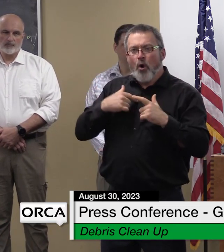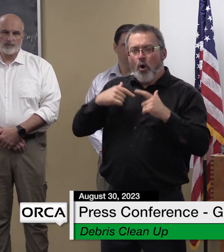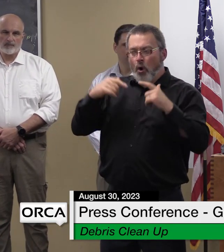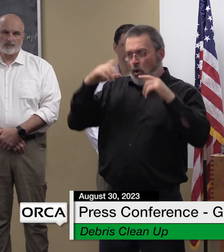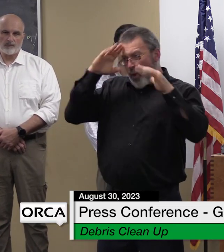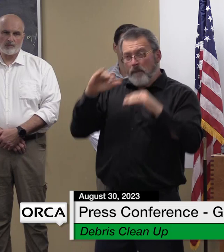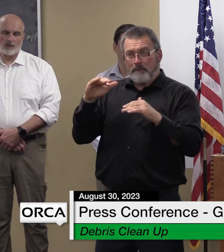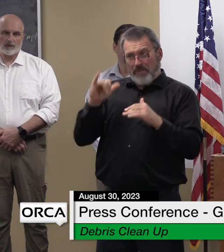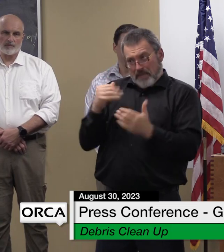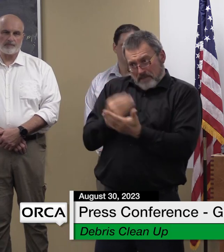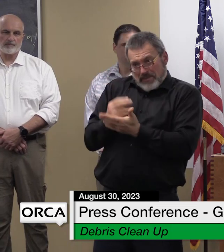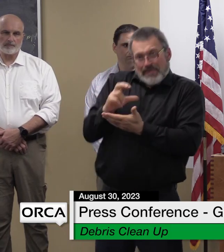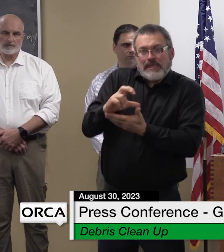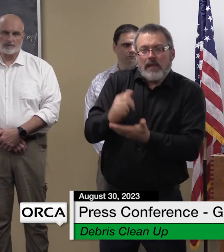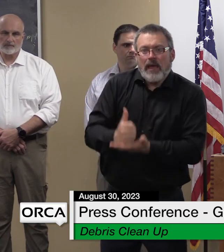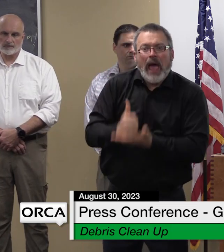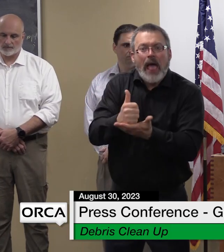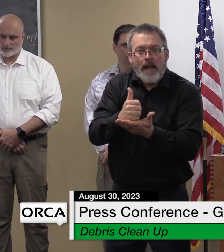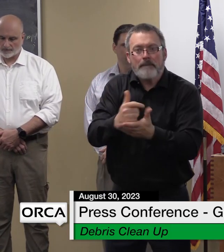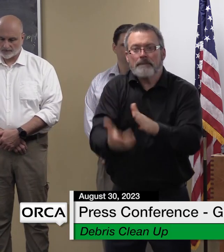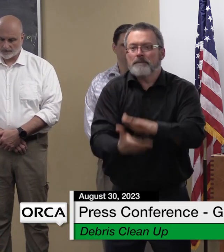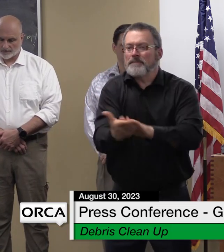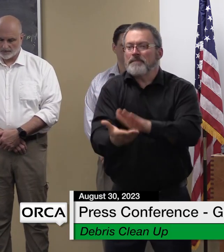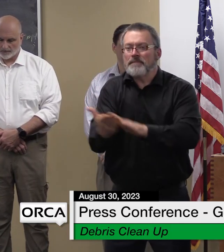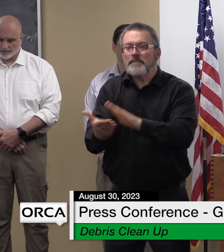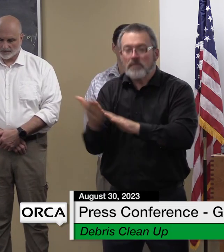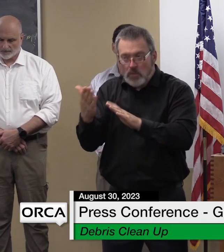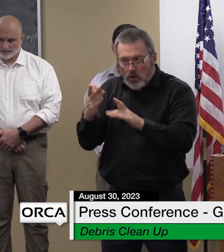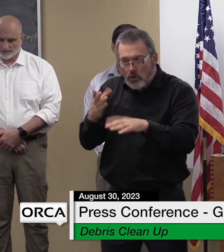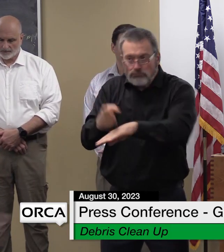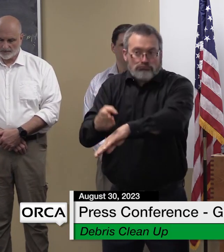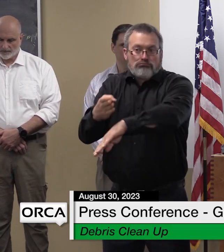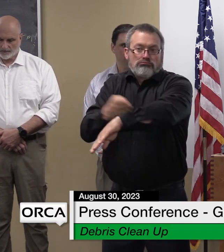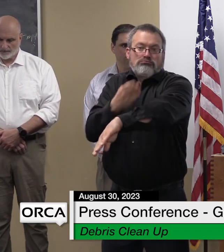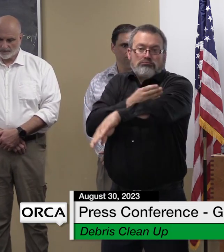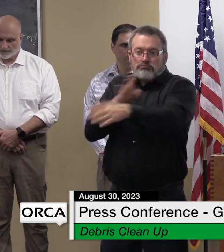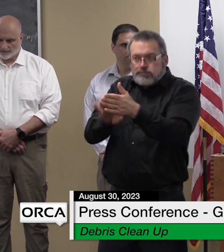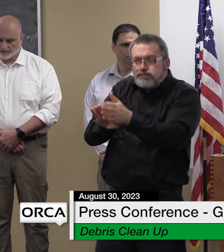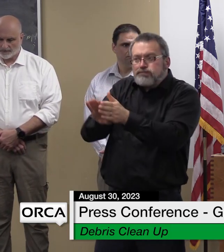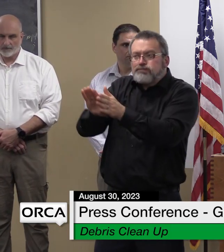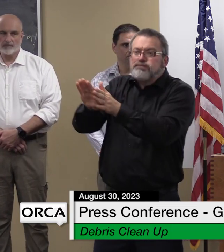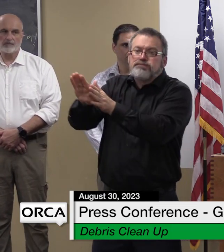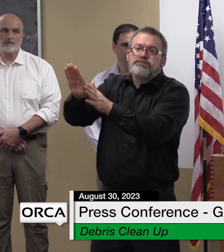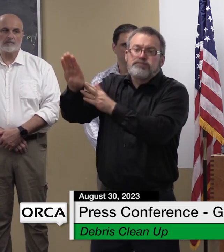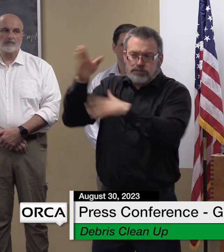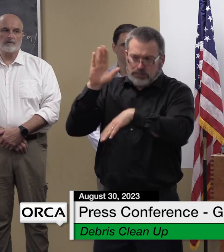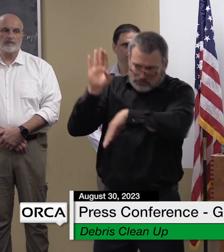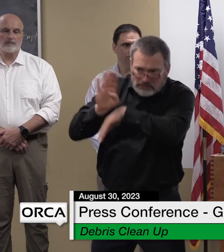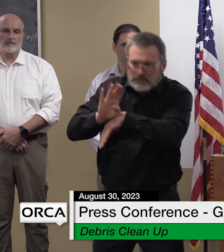will continue to bring the good news, and that we'll continue to see businesses coming online